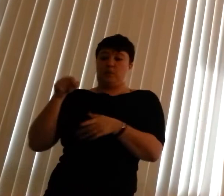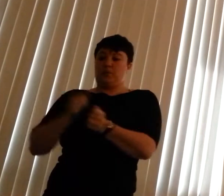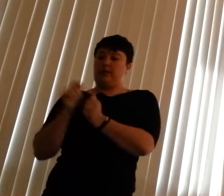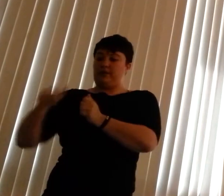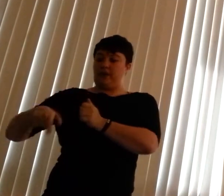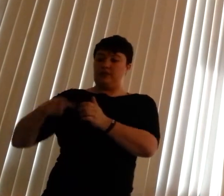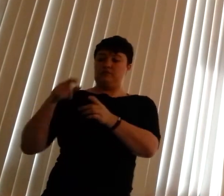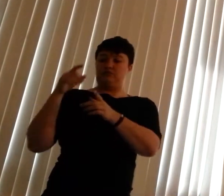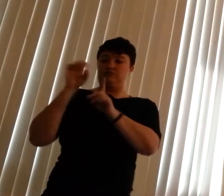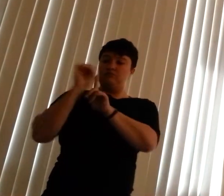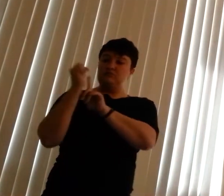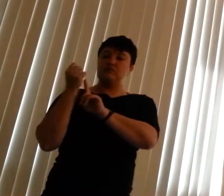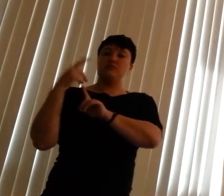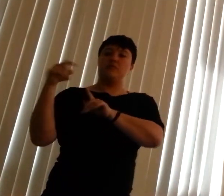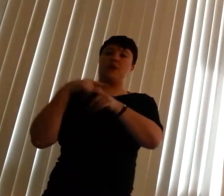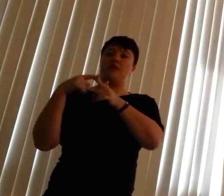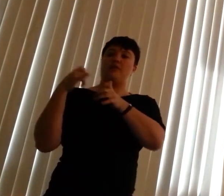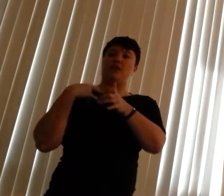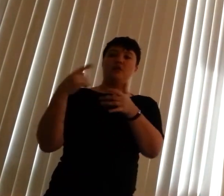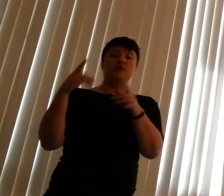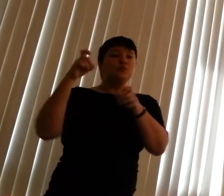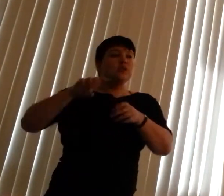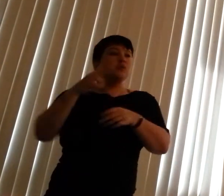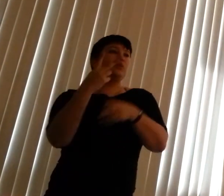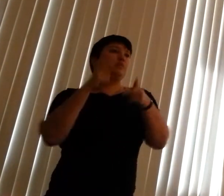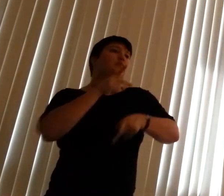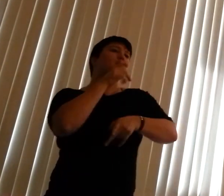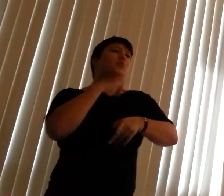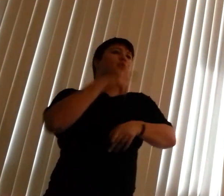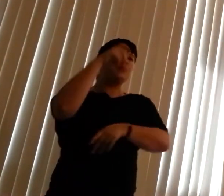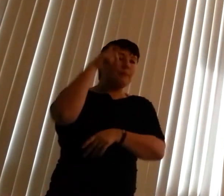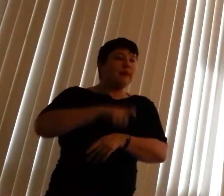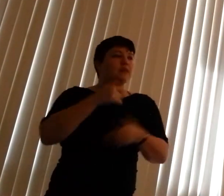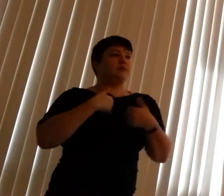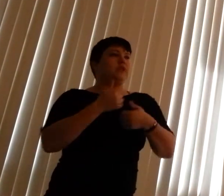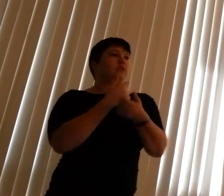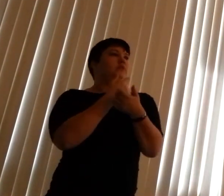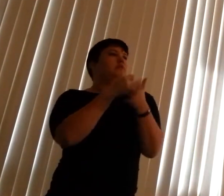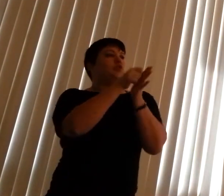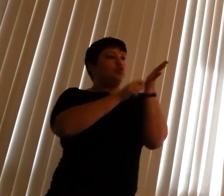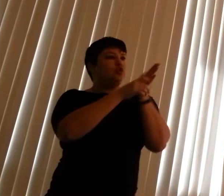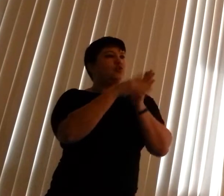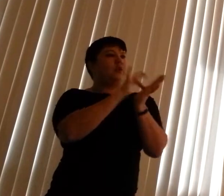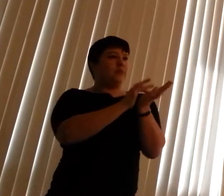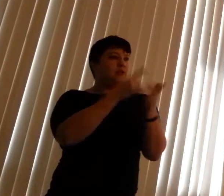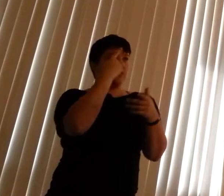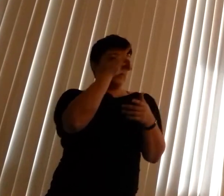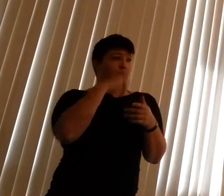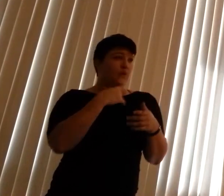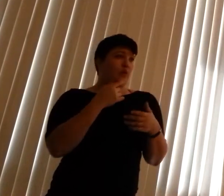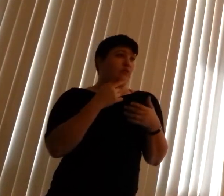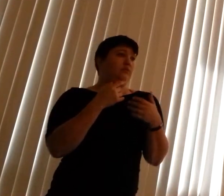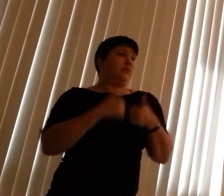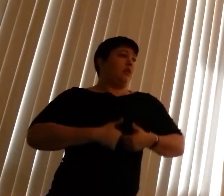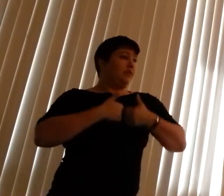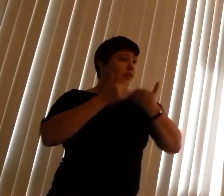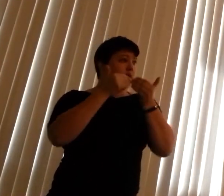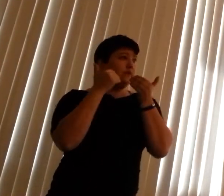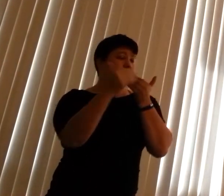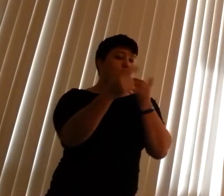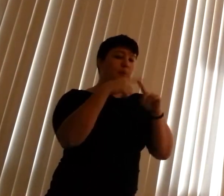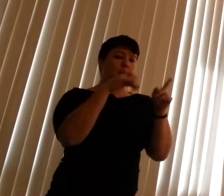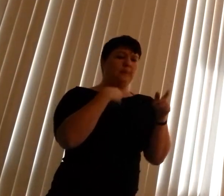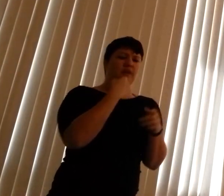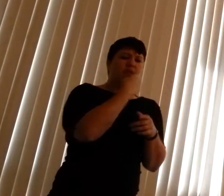saved, literally, and who would have lives worth living if they got the resource. 5 years of life is shorter